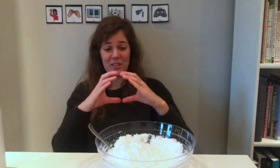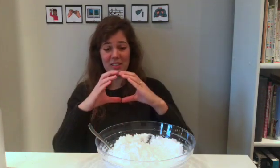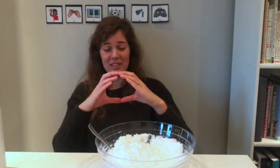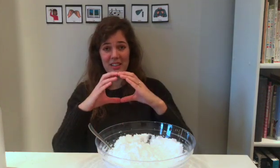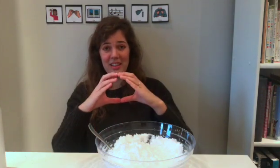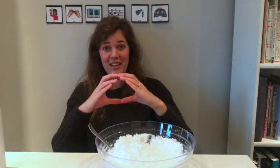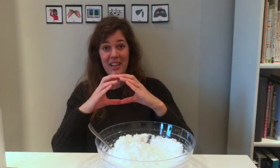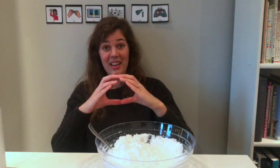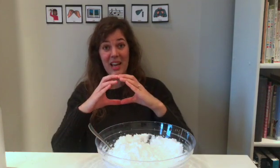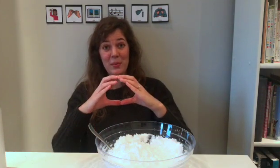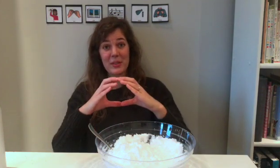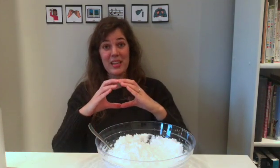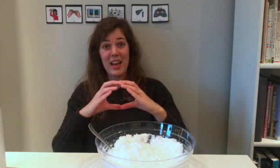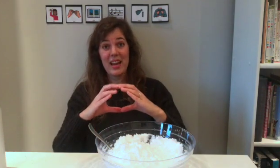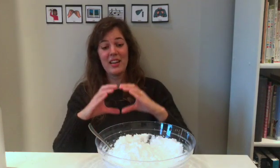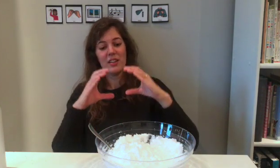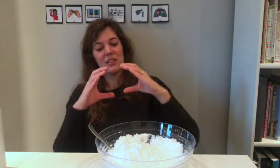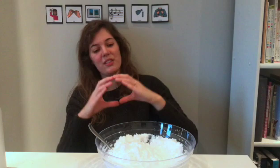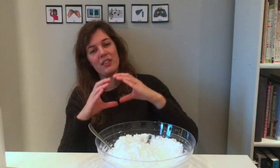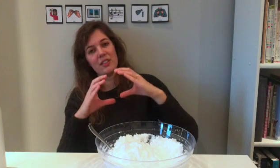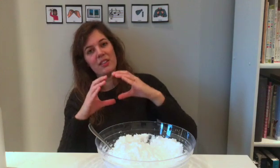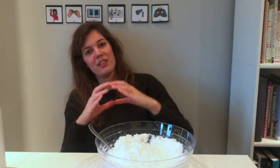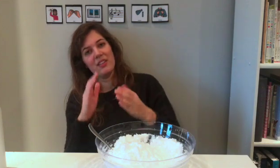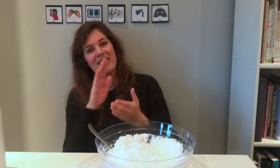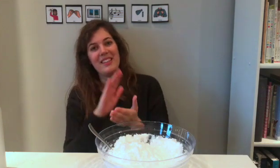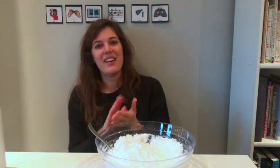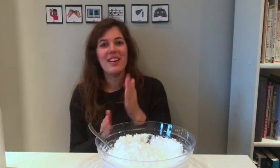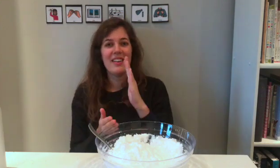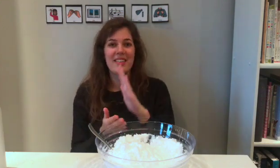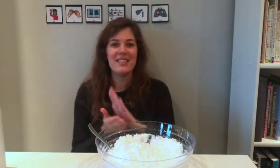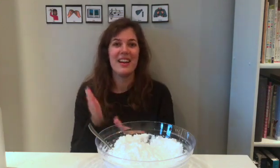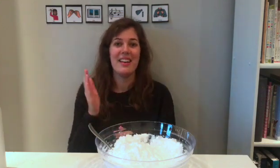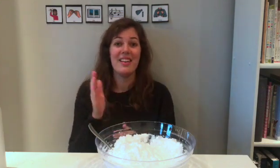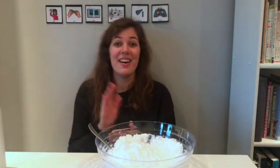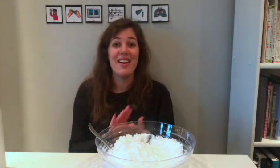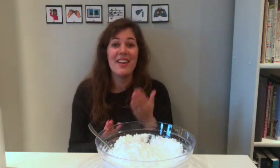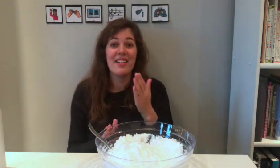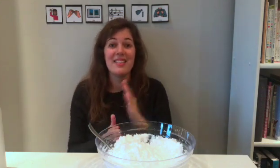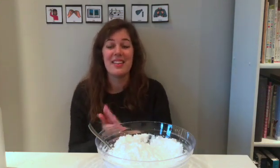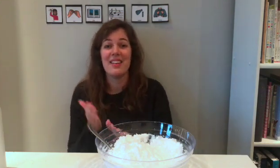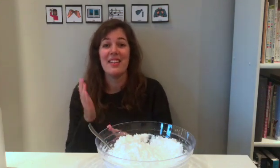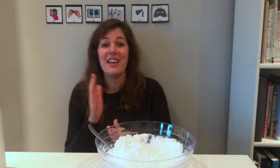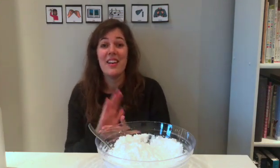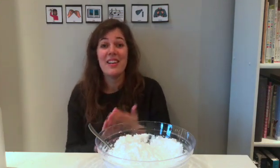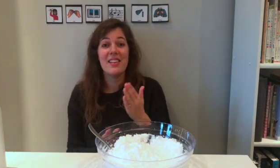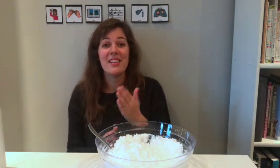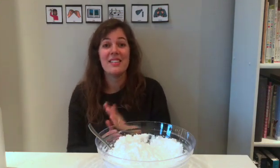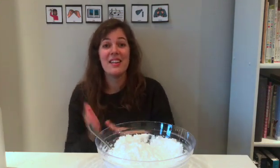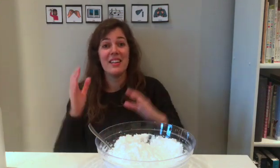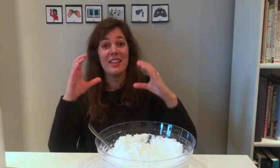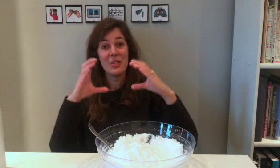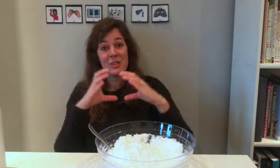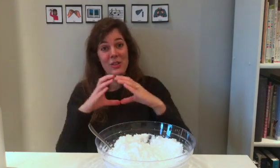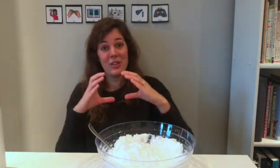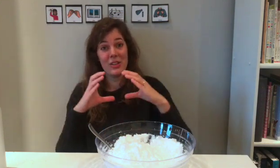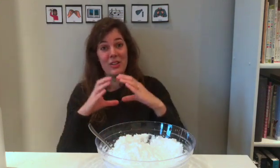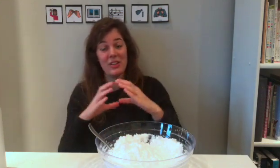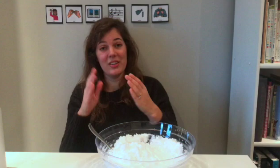circle? And we'll say, circle is all done. All done, all done, circle